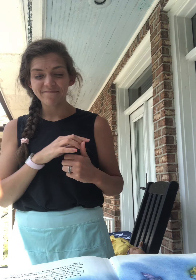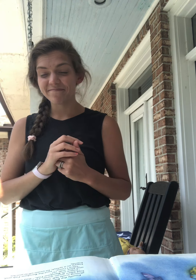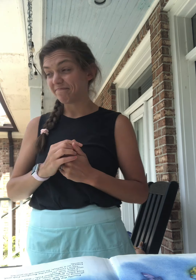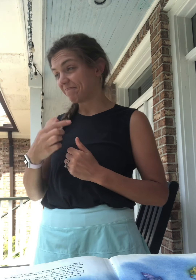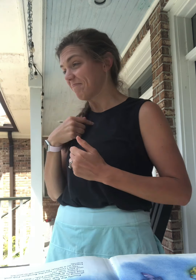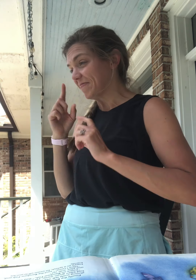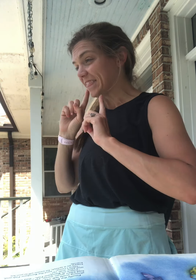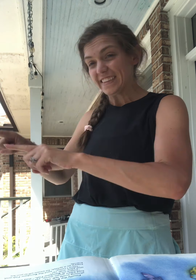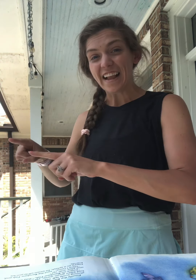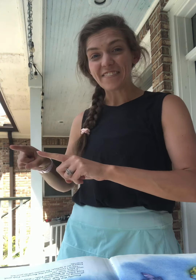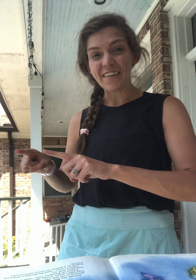his friends.